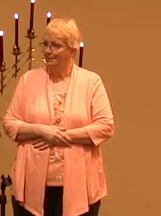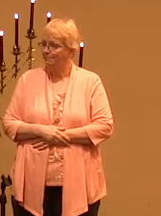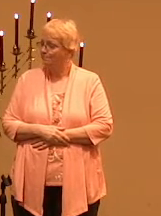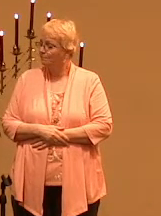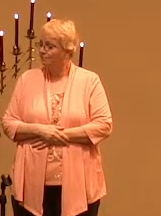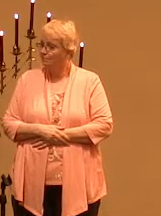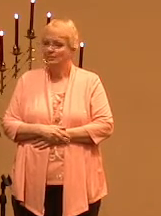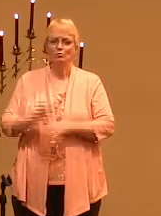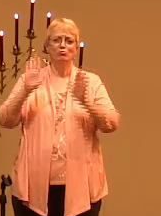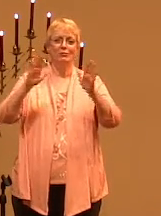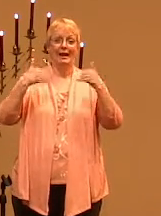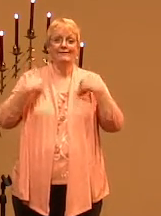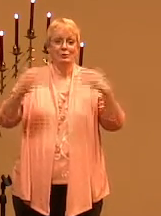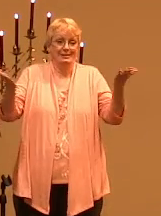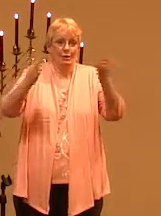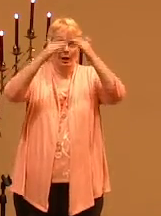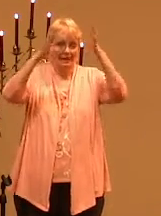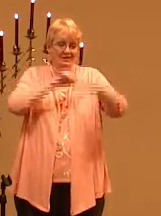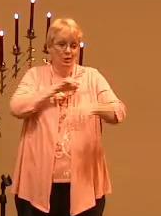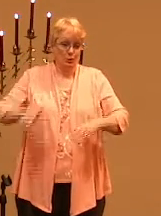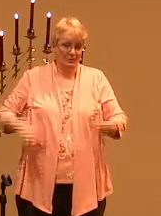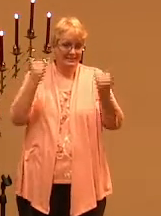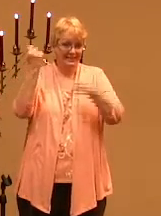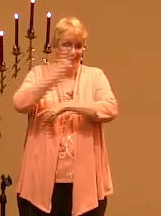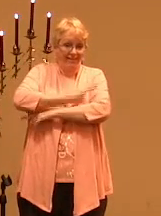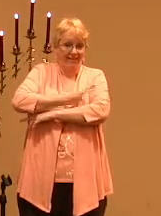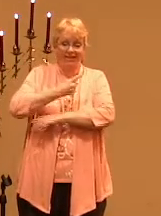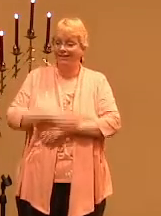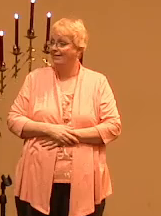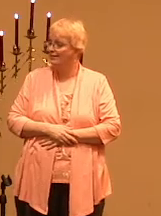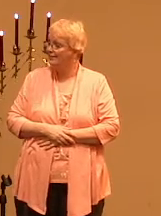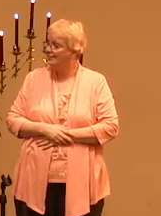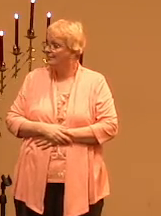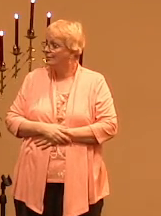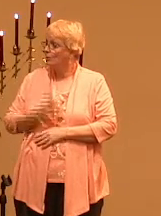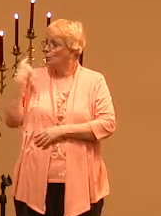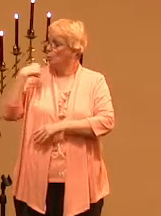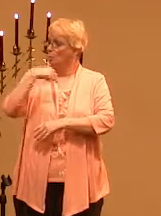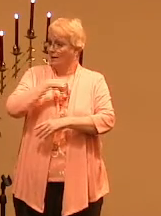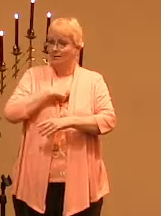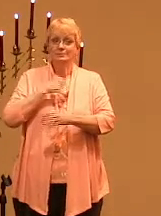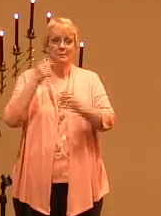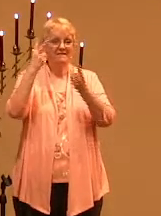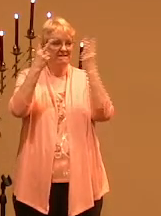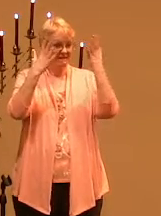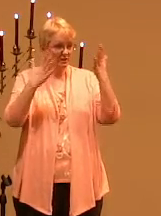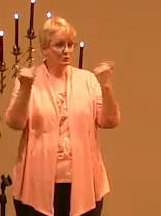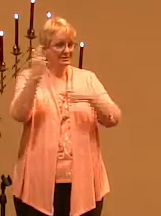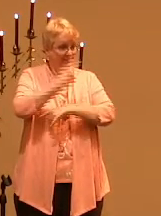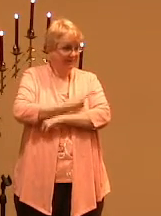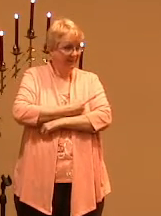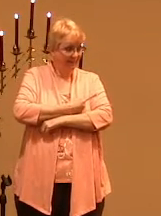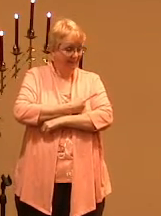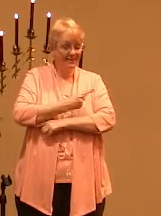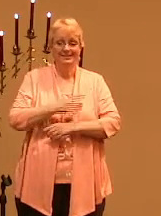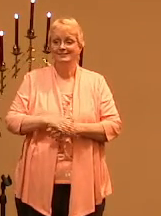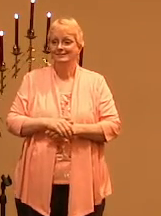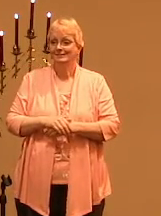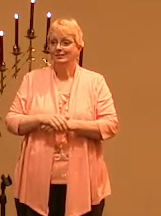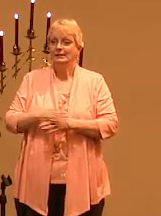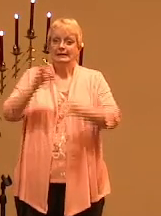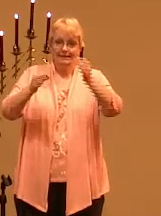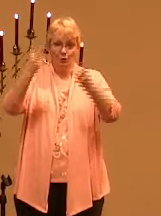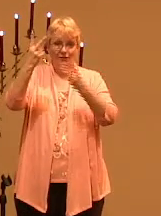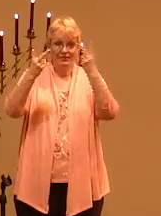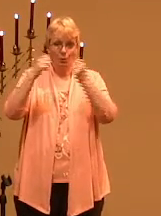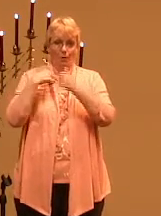It is great to have you in the house of the Lord. And I know we have several visitors visiting today. And if you are visiting with